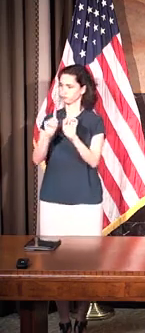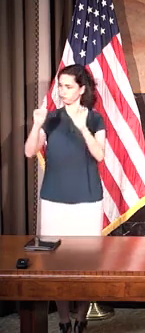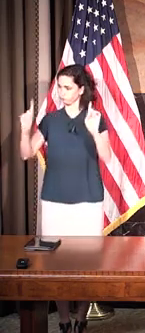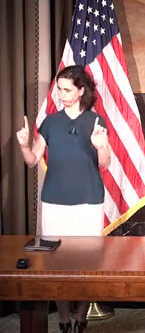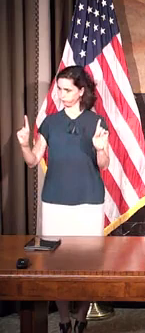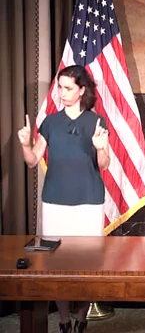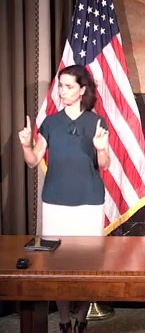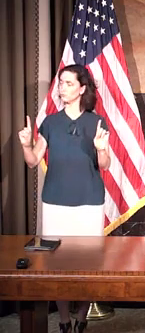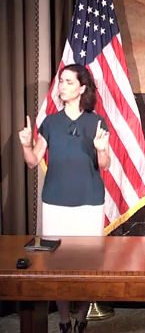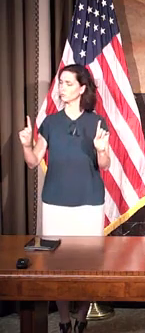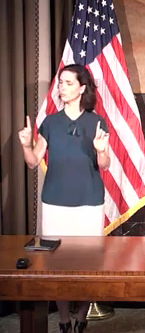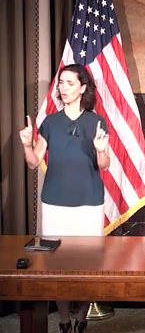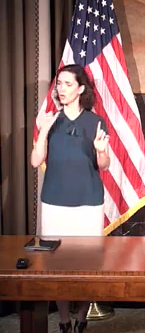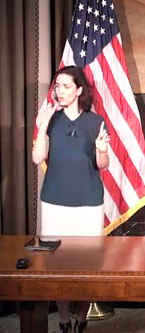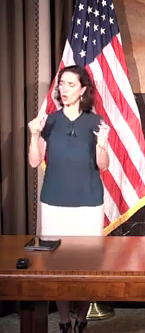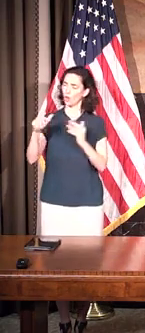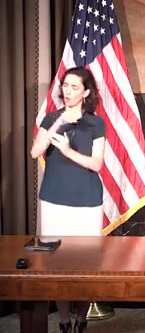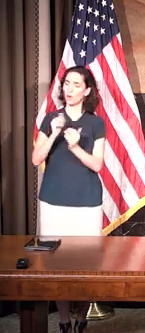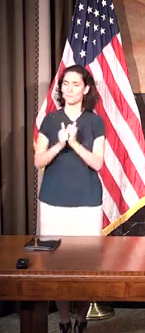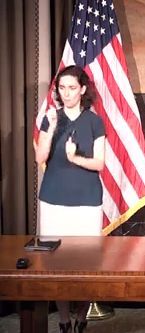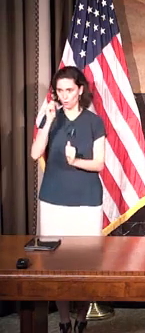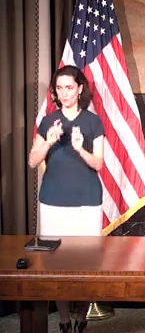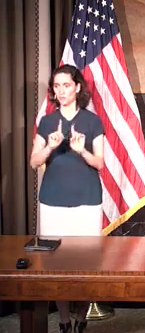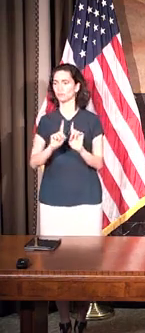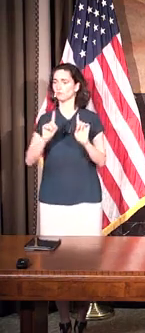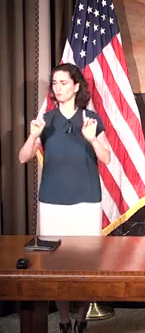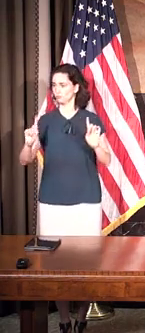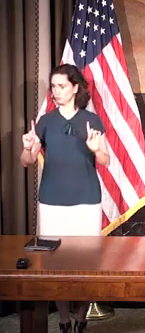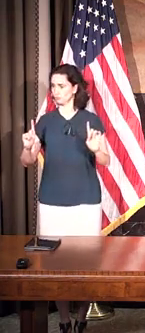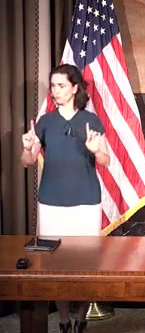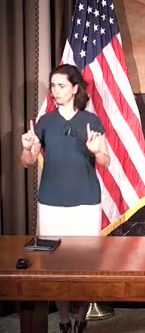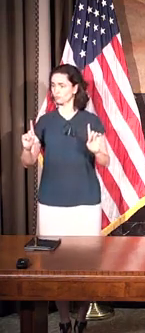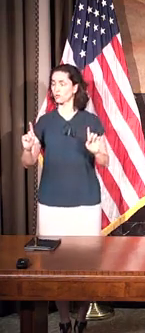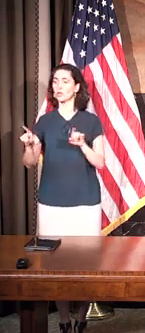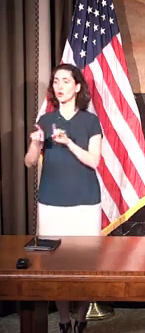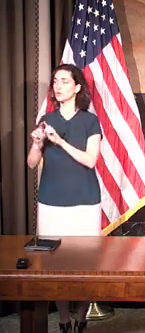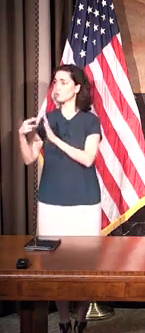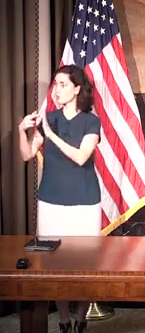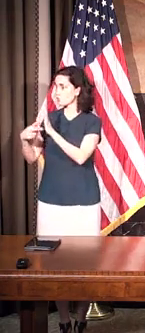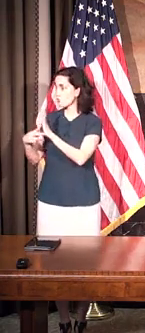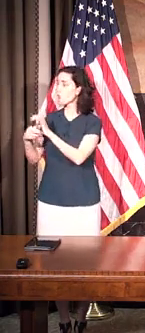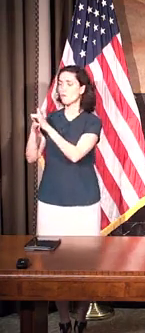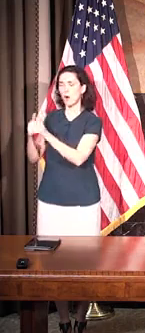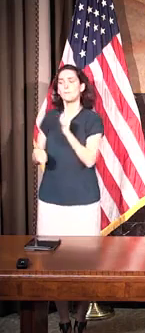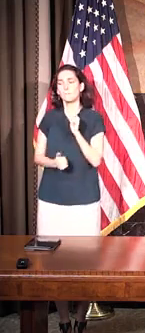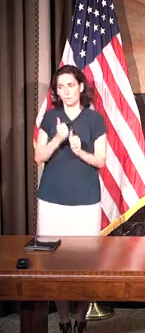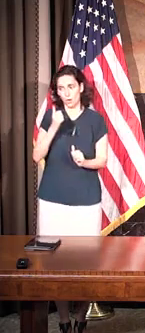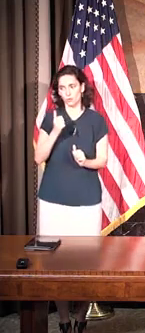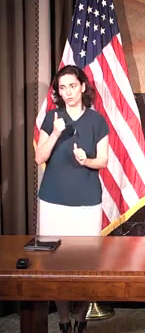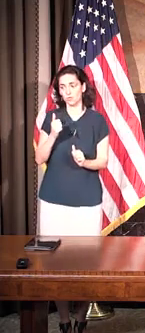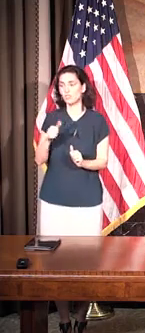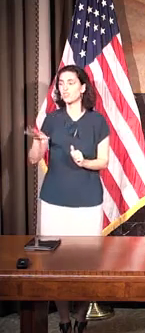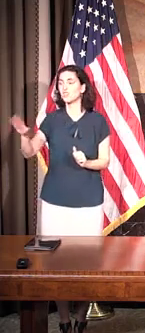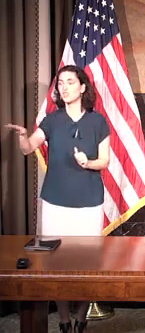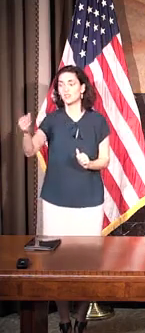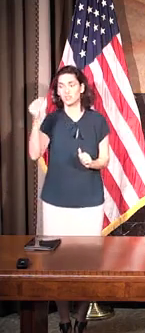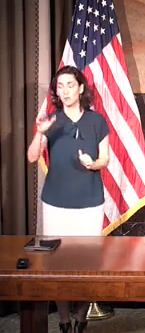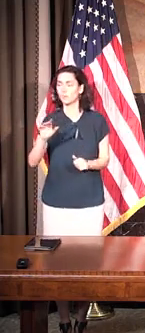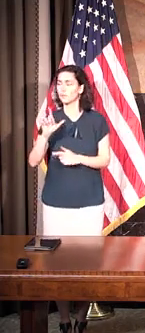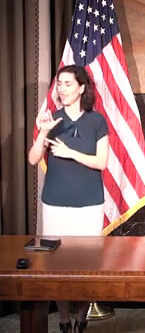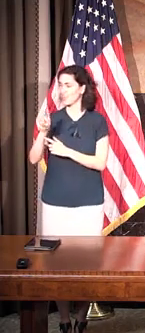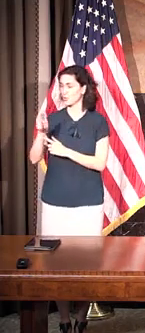while they were in the stands and so forth, and abided by the mitigation measures. And I will tell you, LSU worked extremely